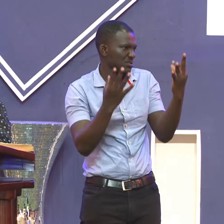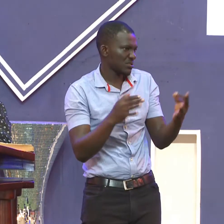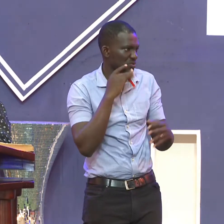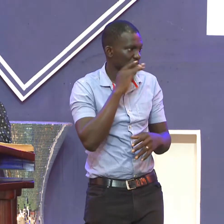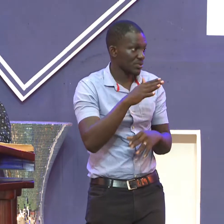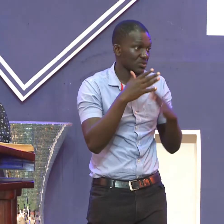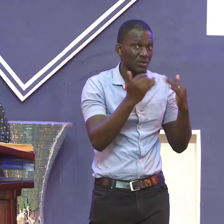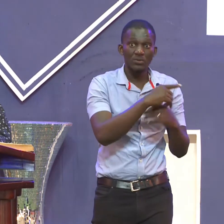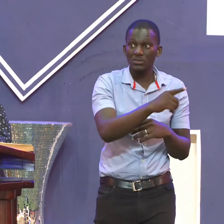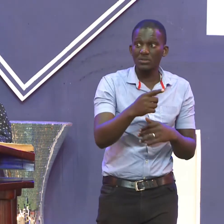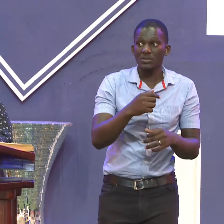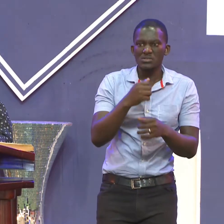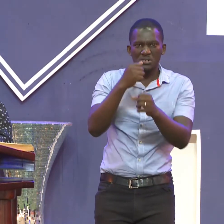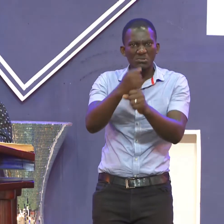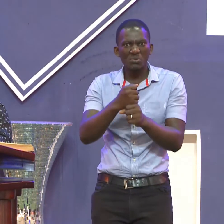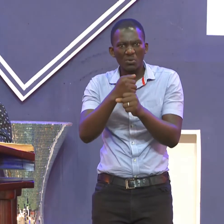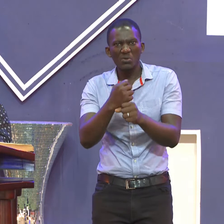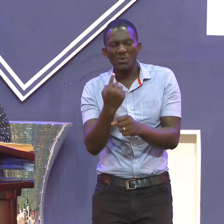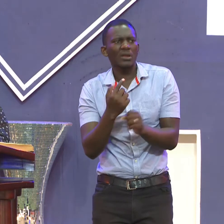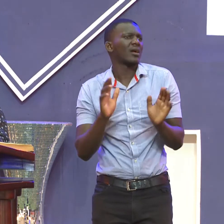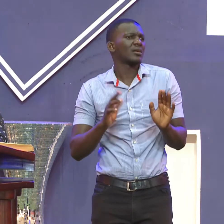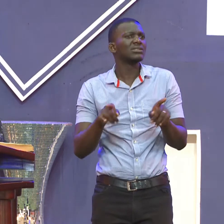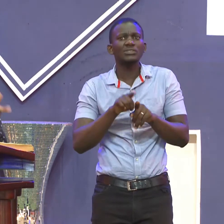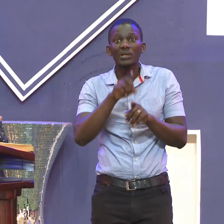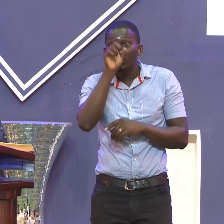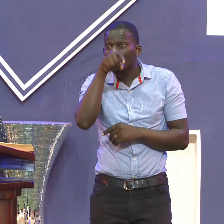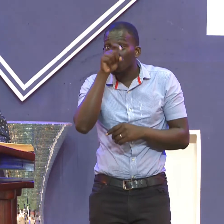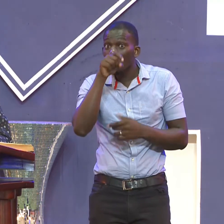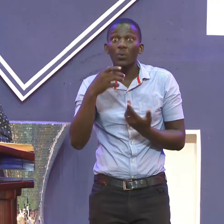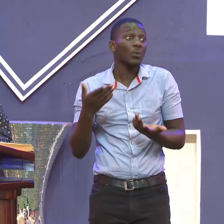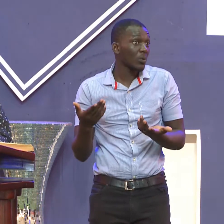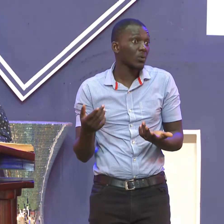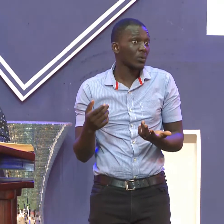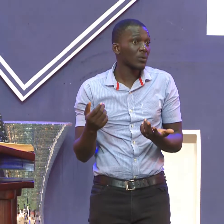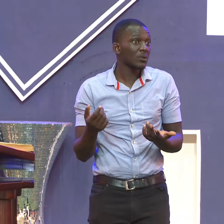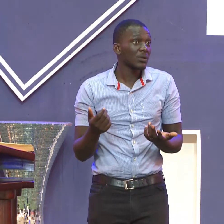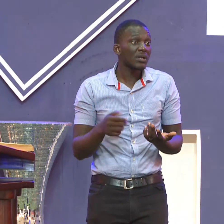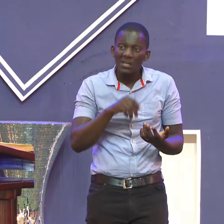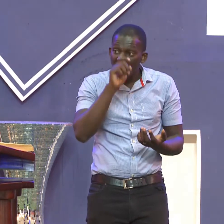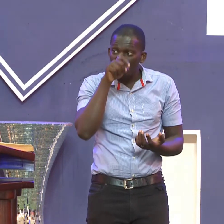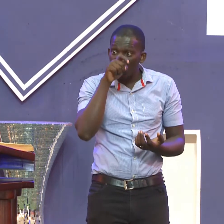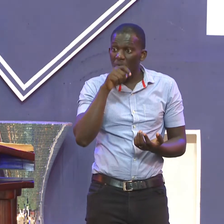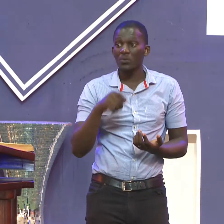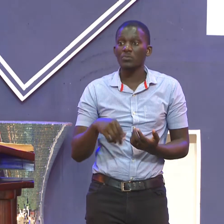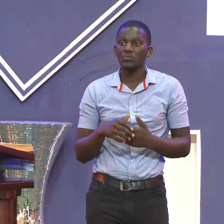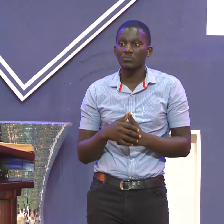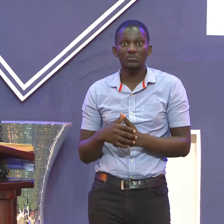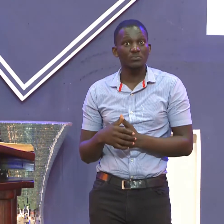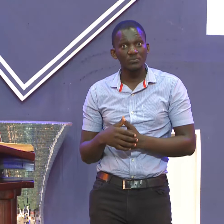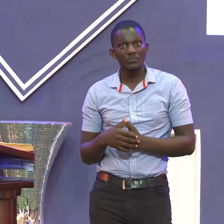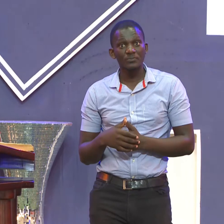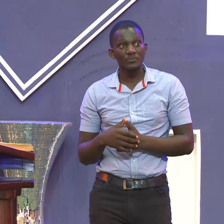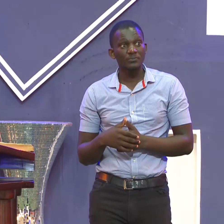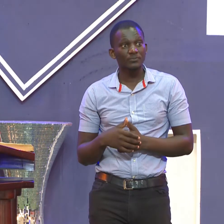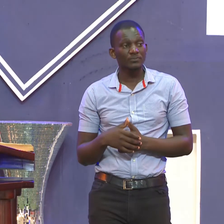Kati ojagamba ndogoyi yokka n'enkoko, jagamba ndi mundagaano kadde n'enkoko. So you may say that the donkey was in the